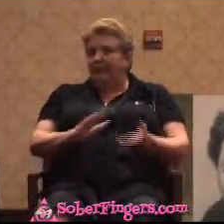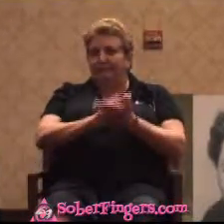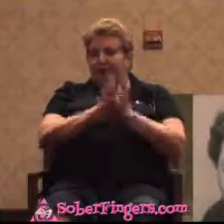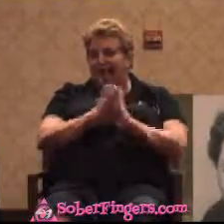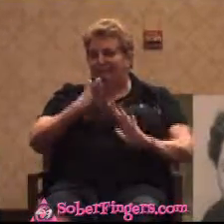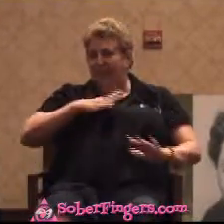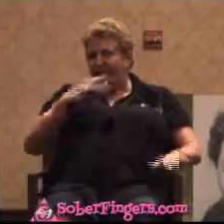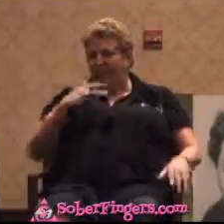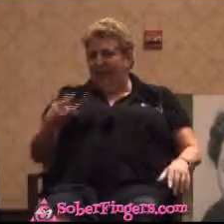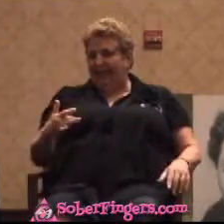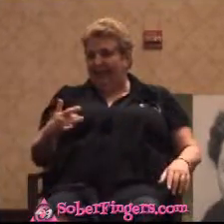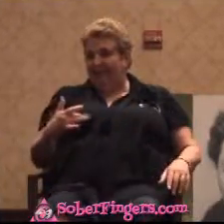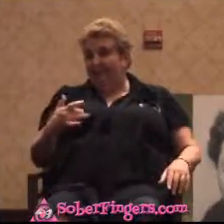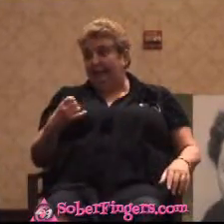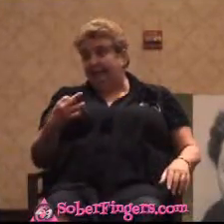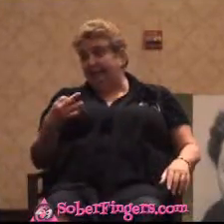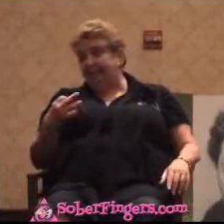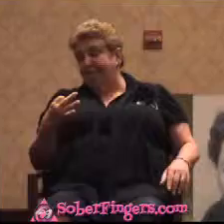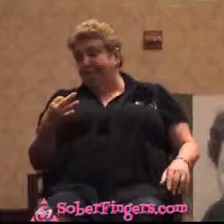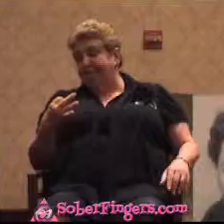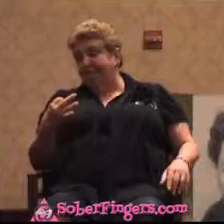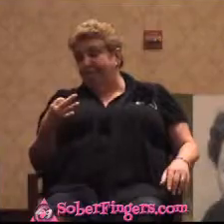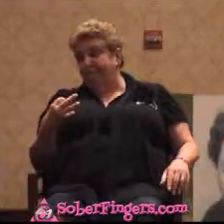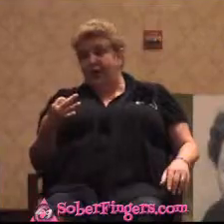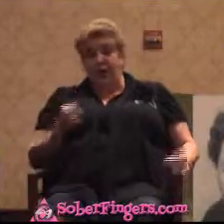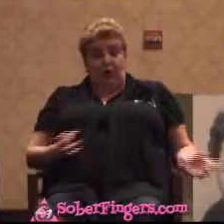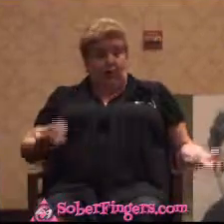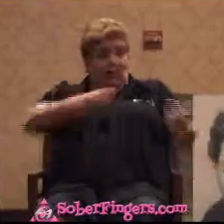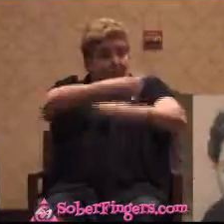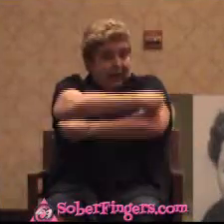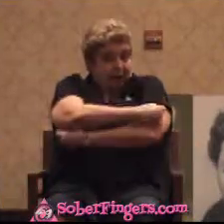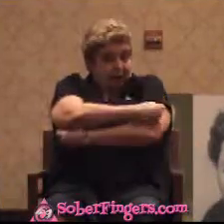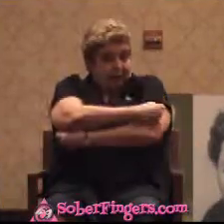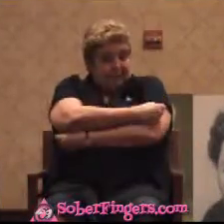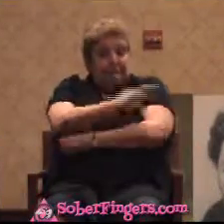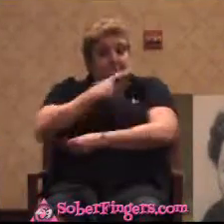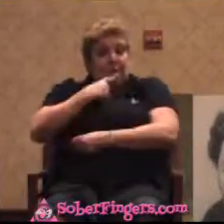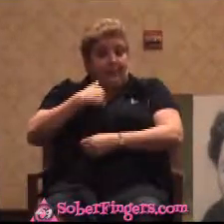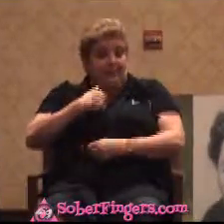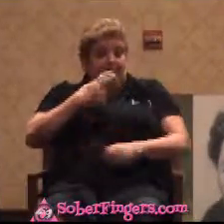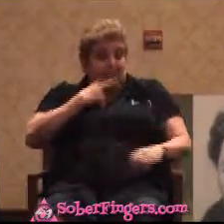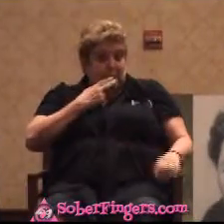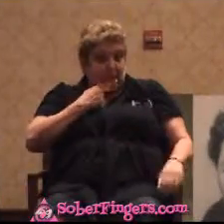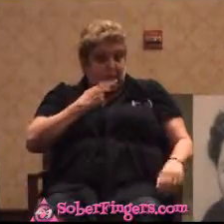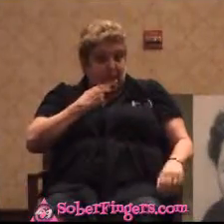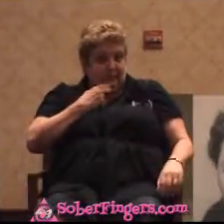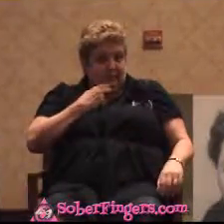if you just put your arms around me and told me how cute I was, we were basically married at that